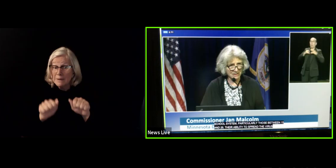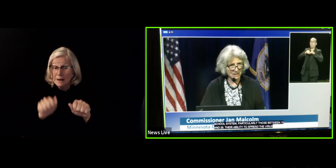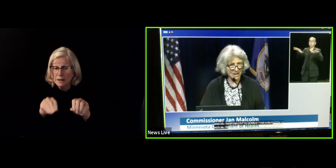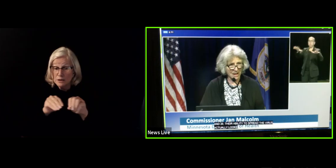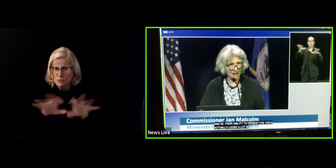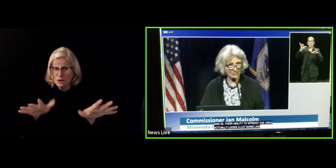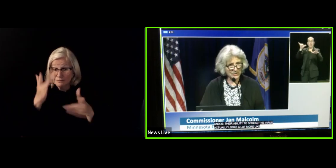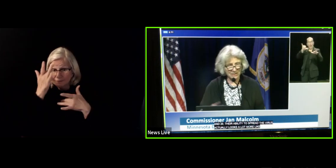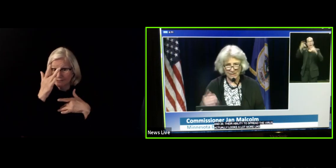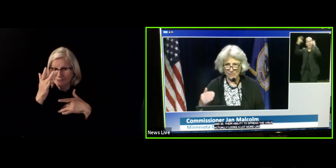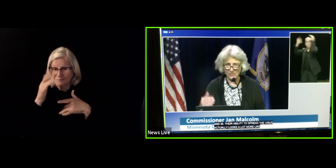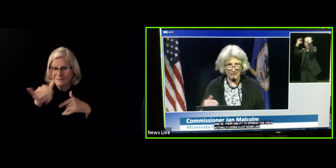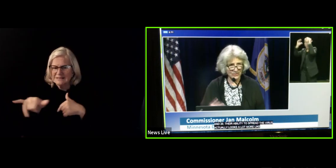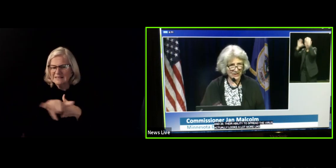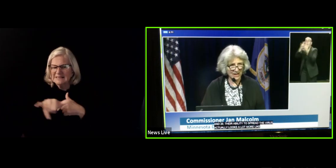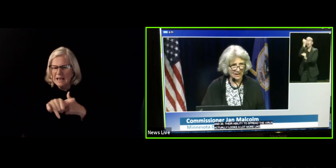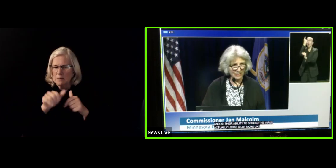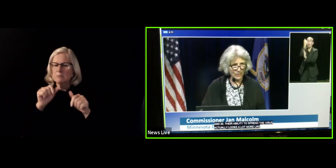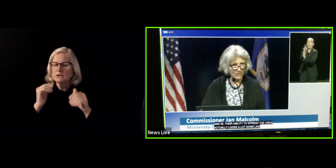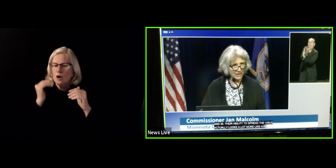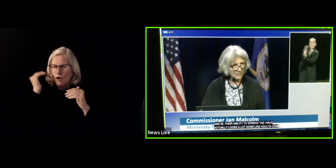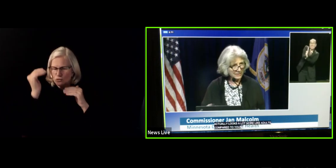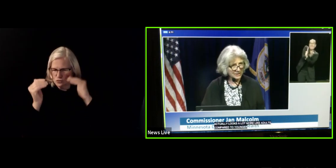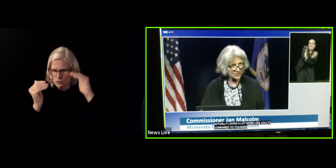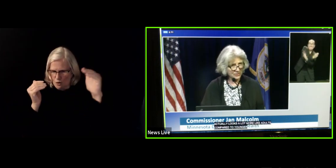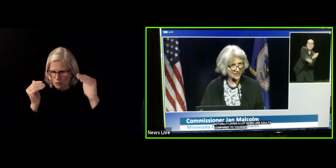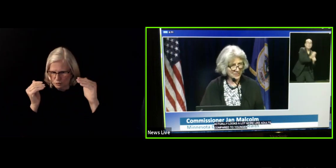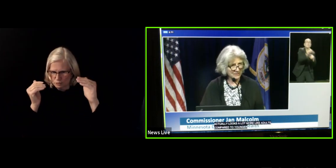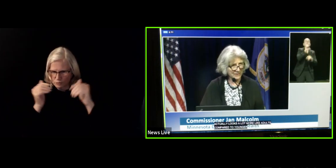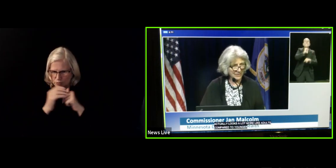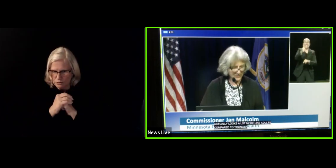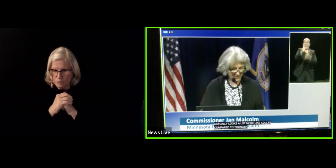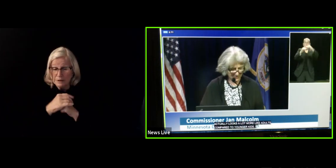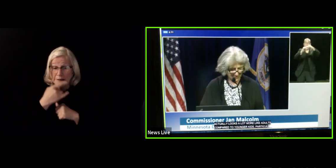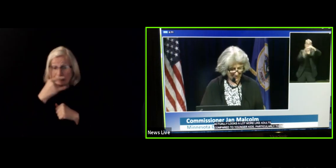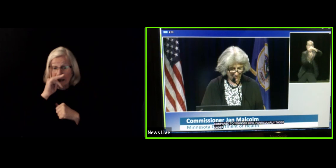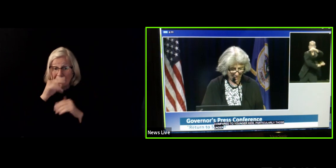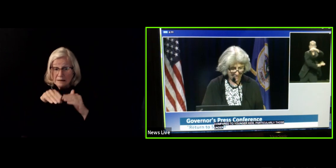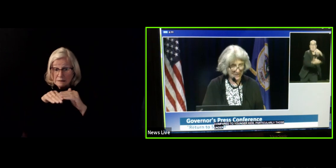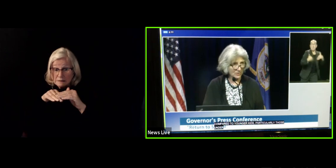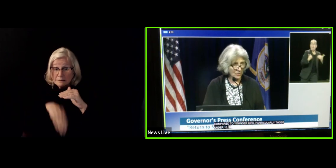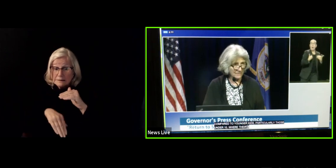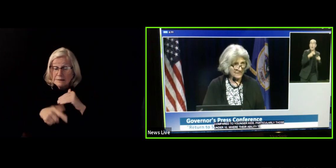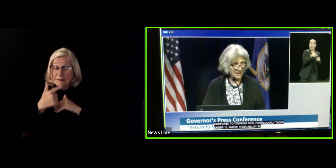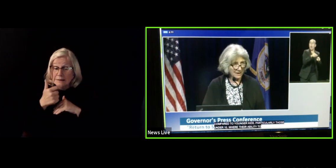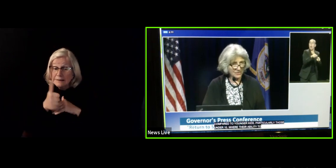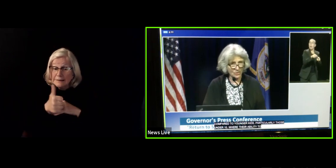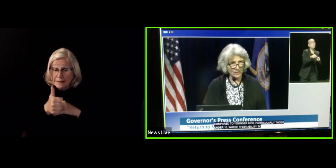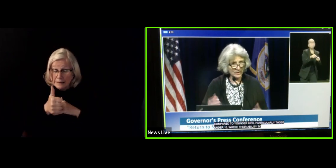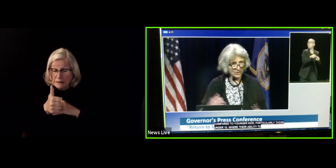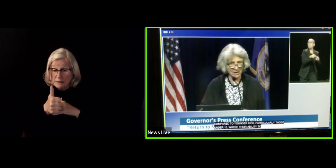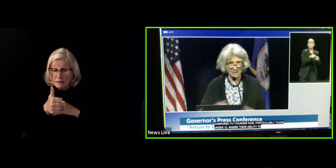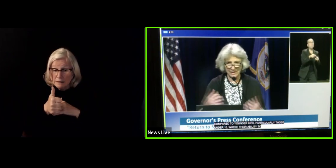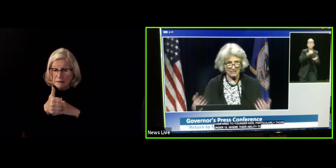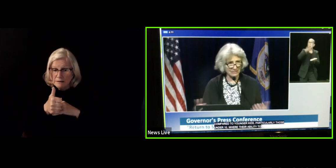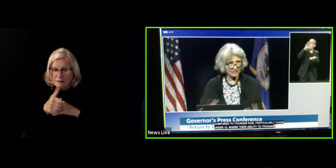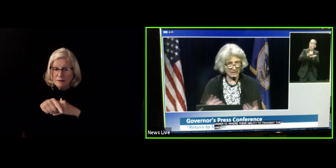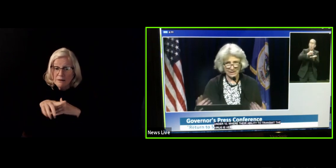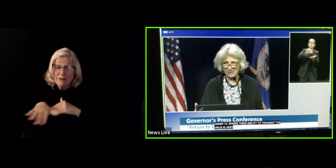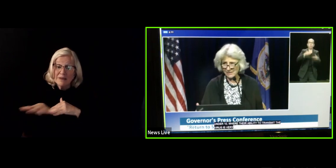kids, particularly those under 10, where their ability to transmit the virus is very much lower. So when we talk